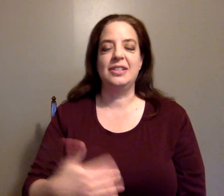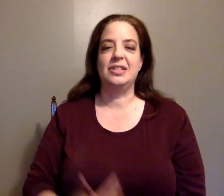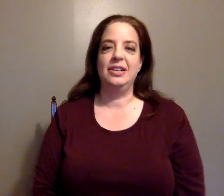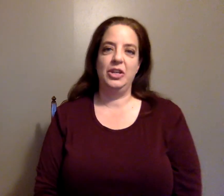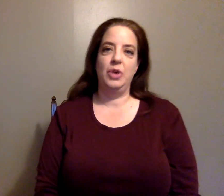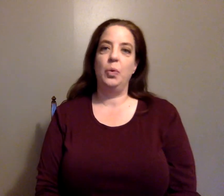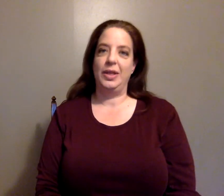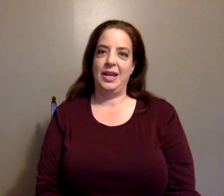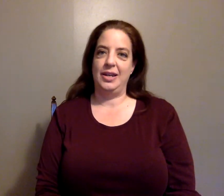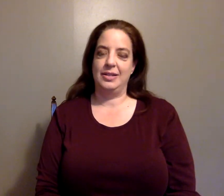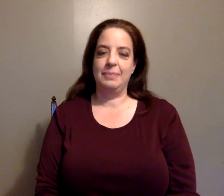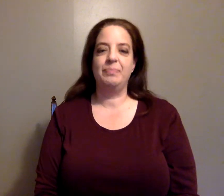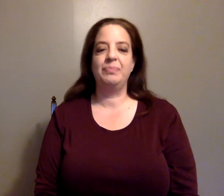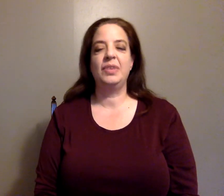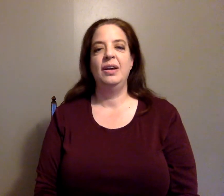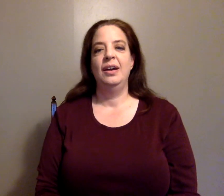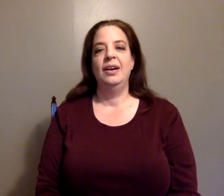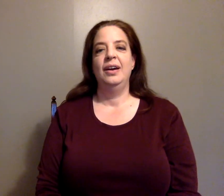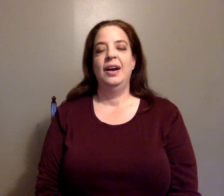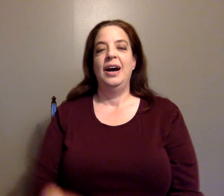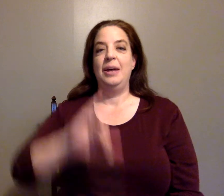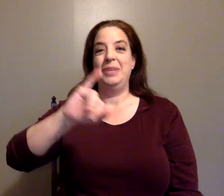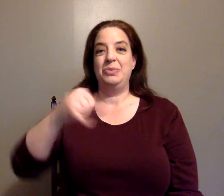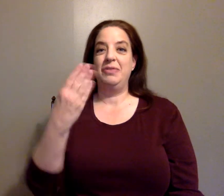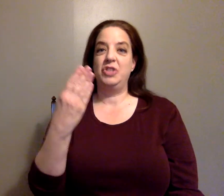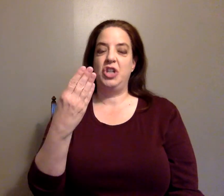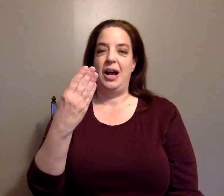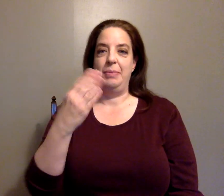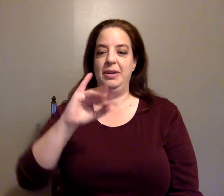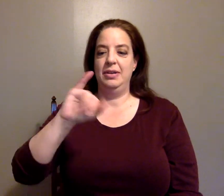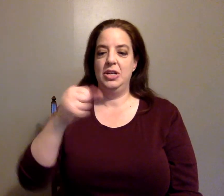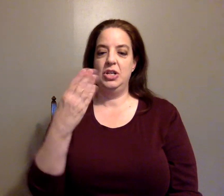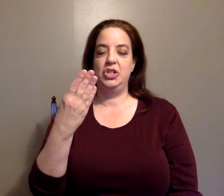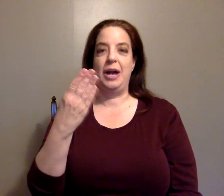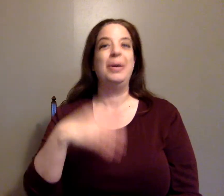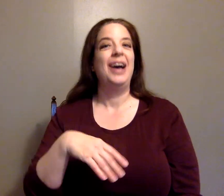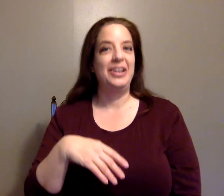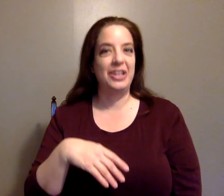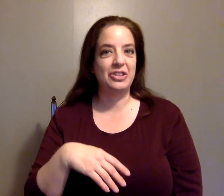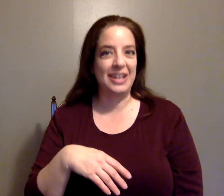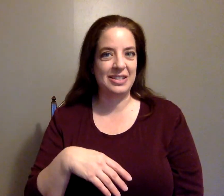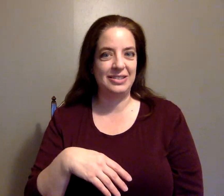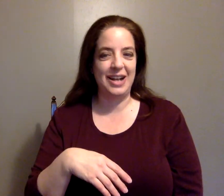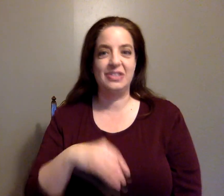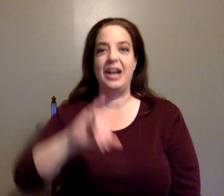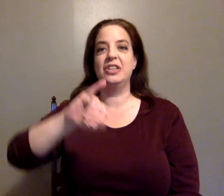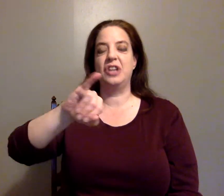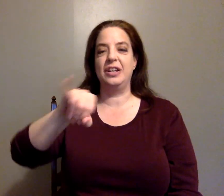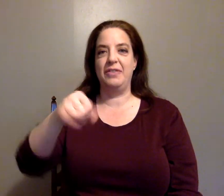going to let you know what that is. Next we have job. Job. Another lexicalized sign. It started off as